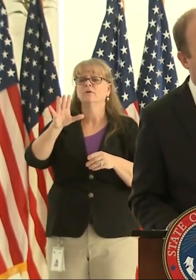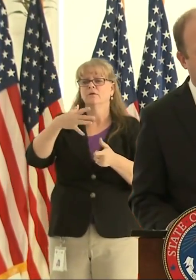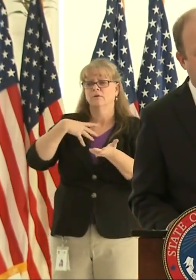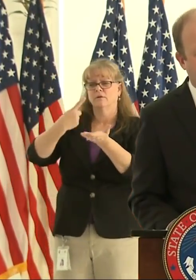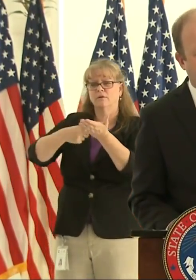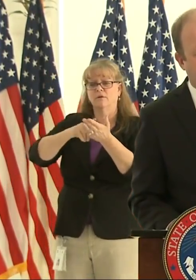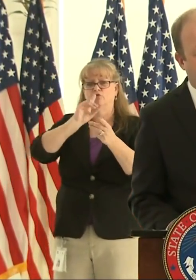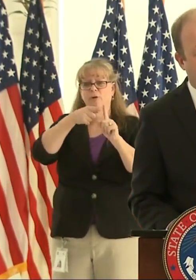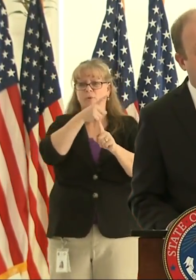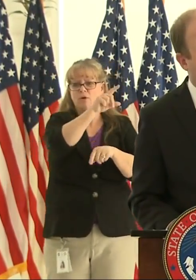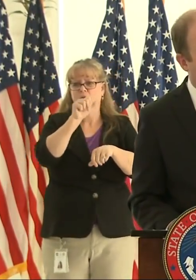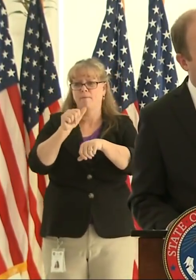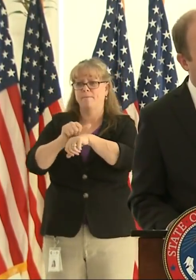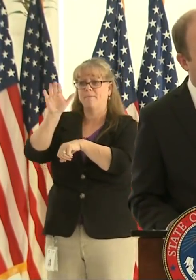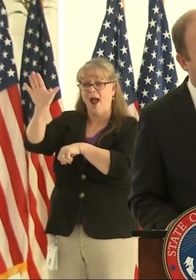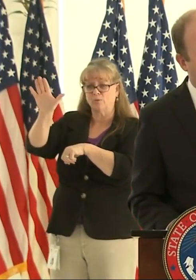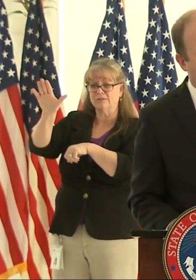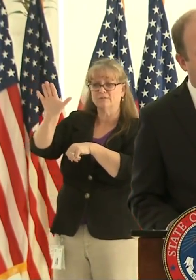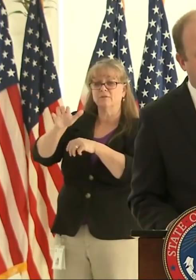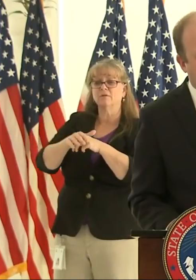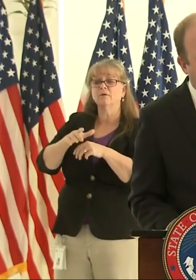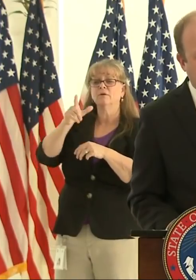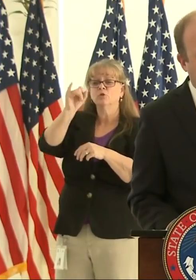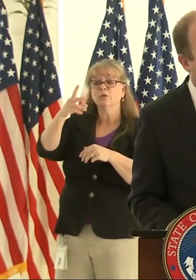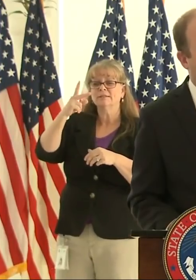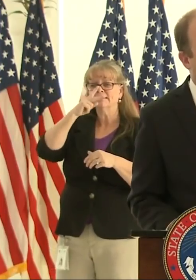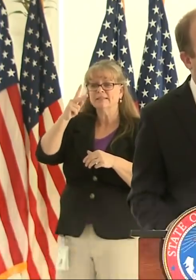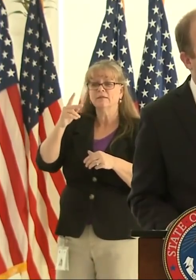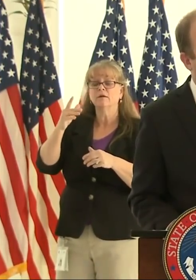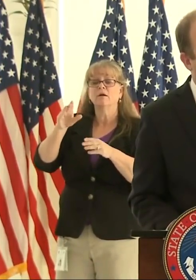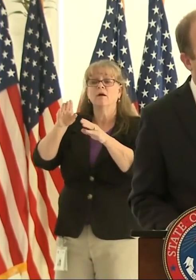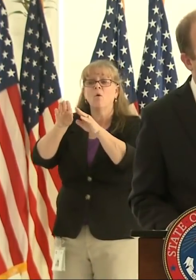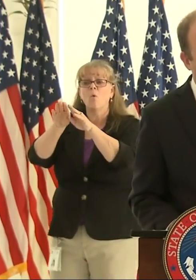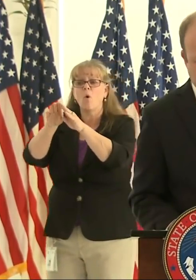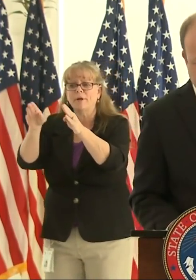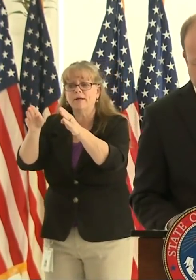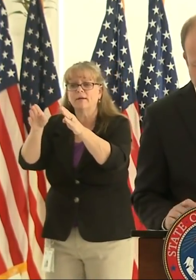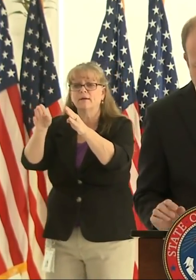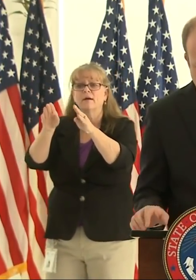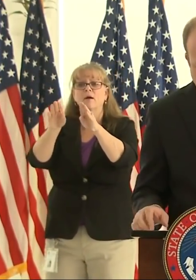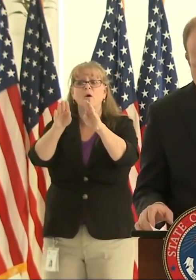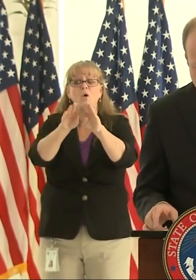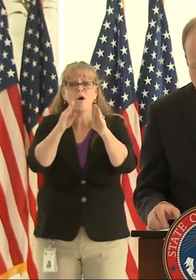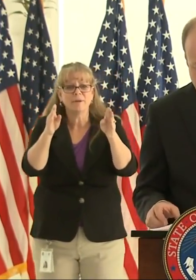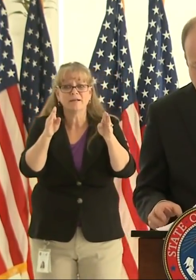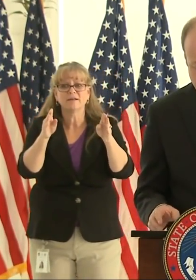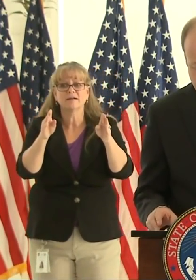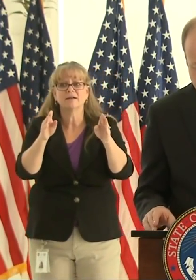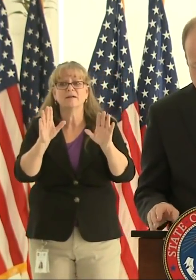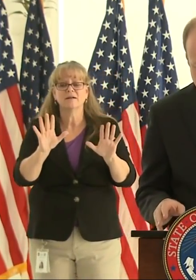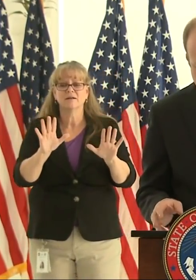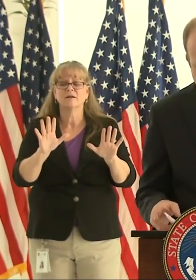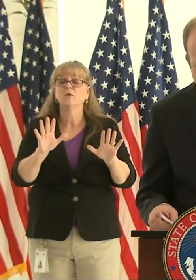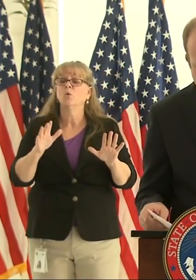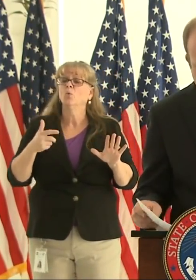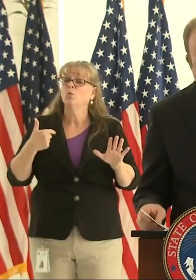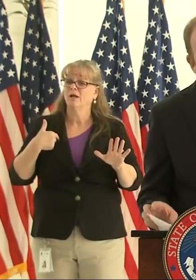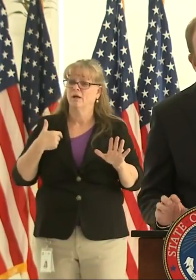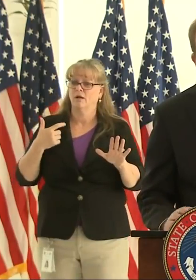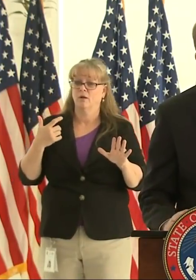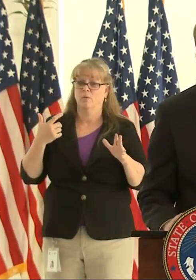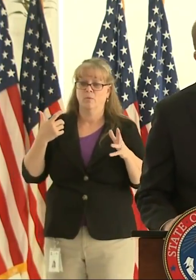from that before the state did, at great loss in the community. I mean, just legendary community figures and people